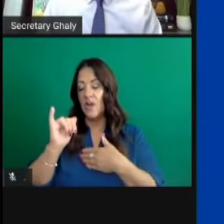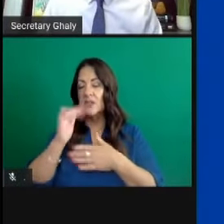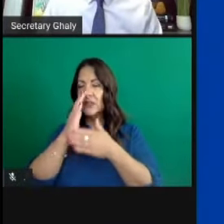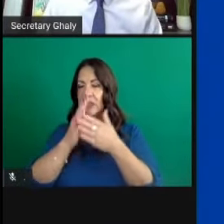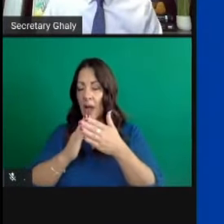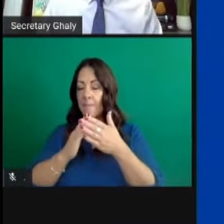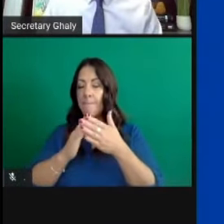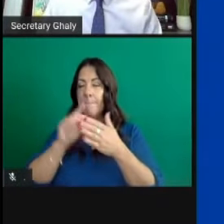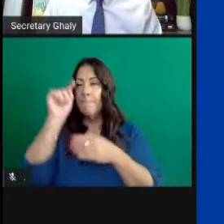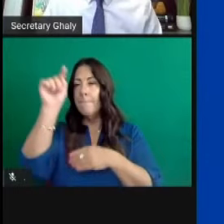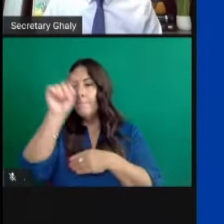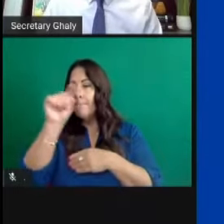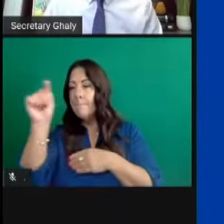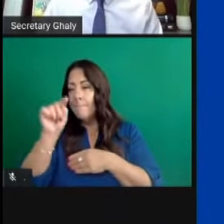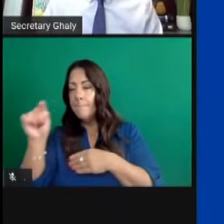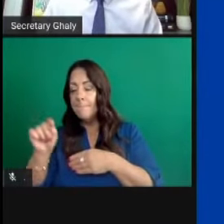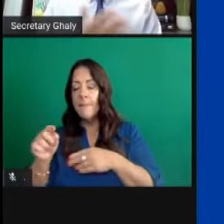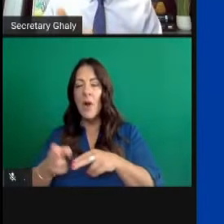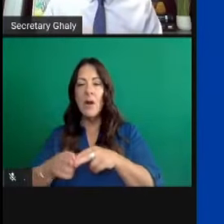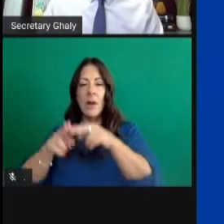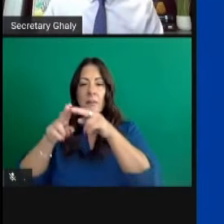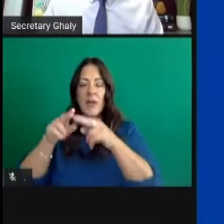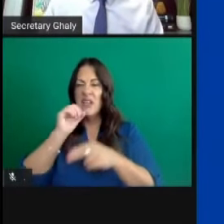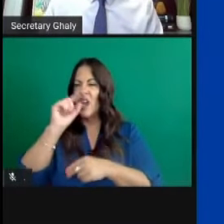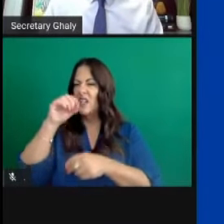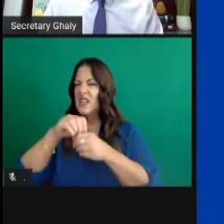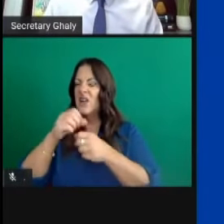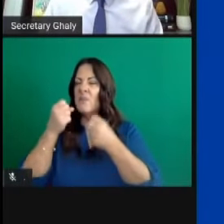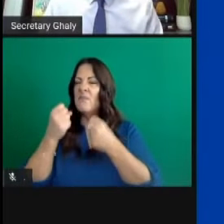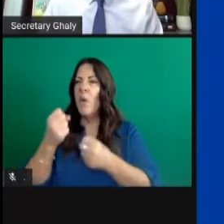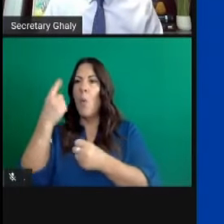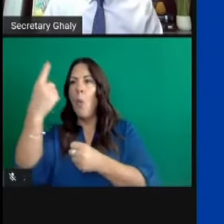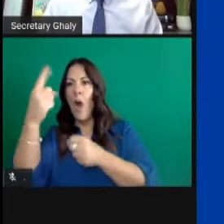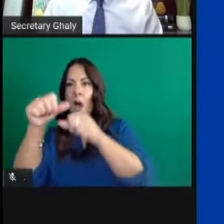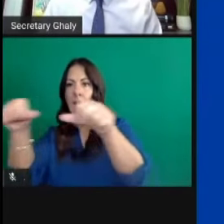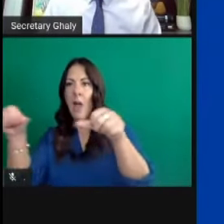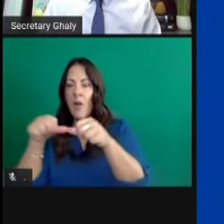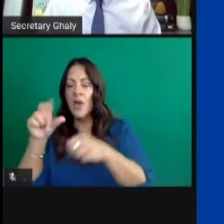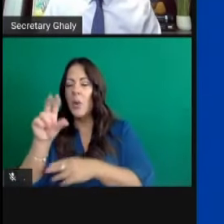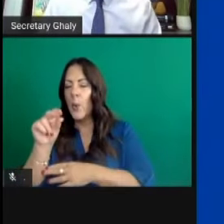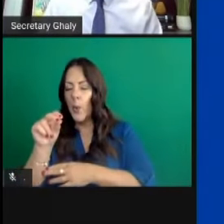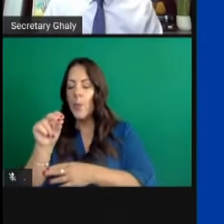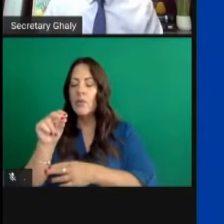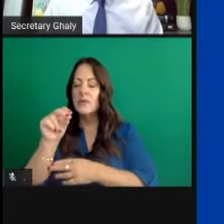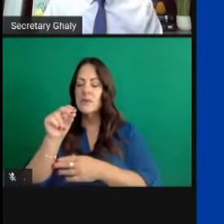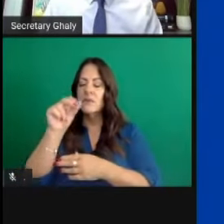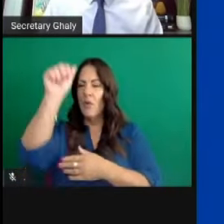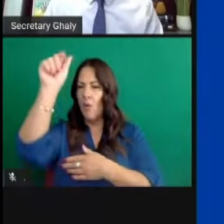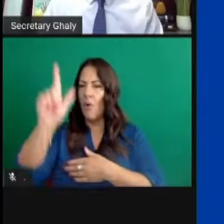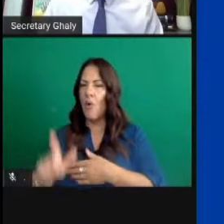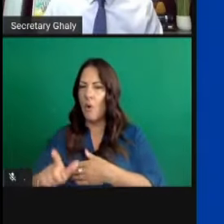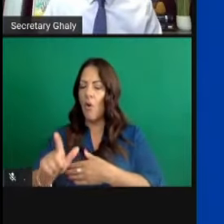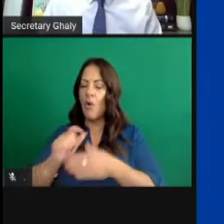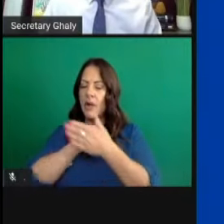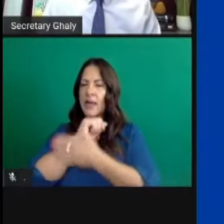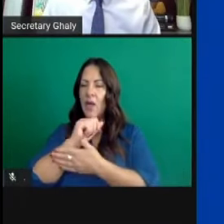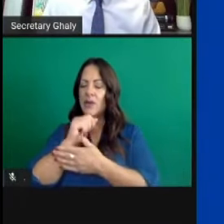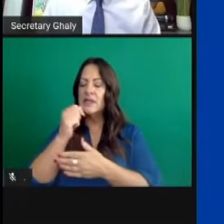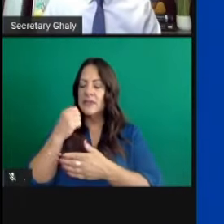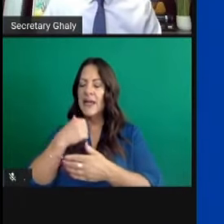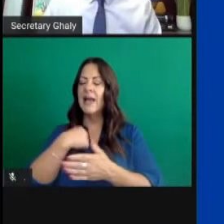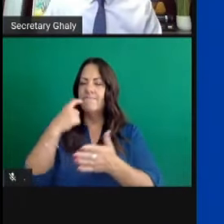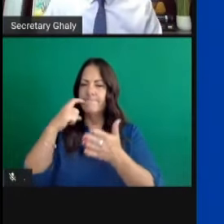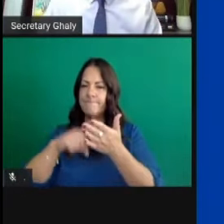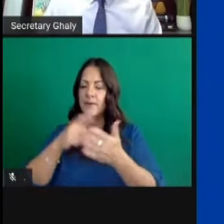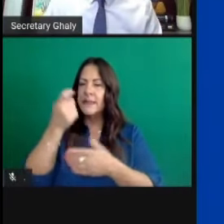just in 1 or 2 counties, but it's widespread across the state. We, of course, have those counties in the southern part of the state that we've